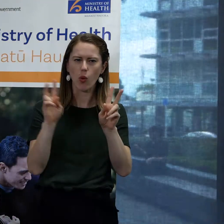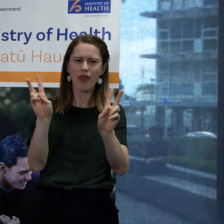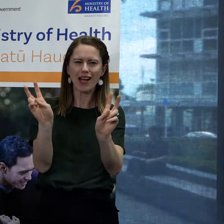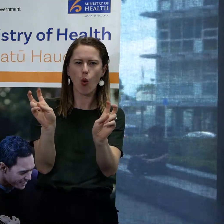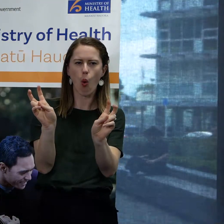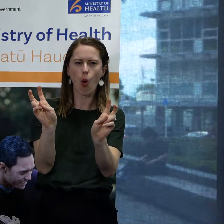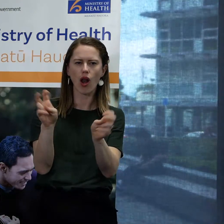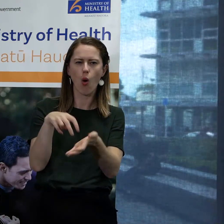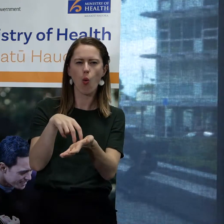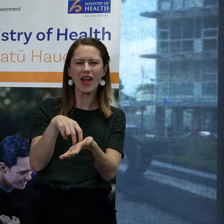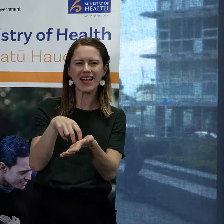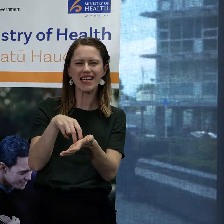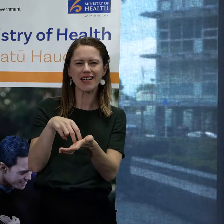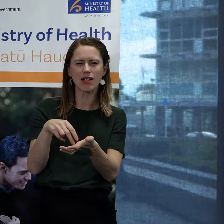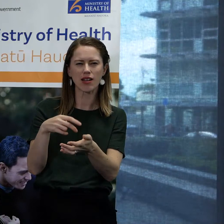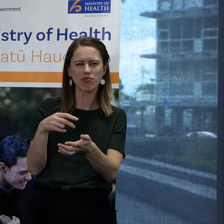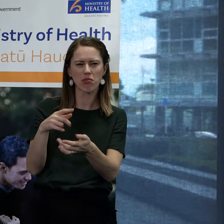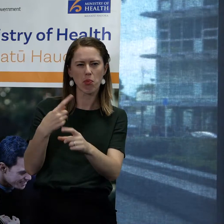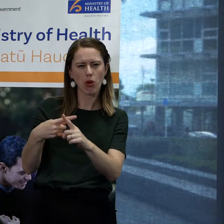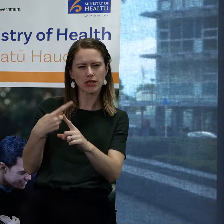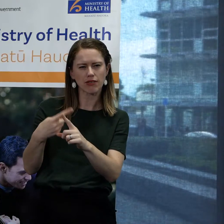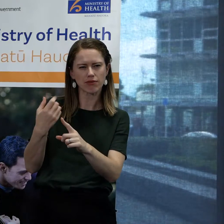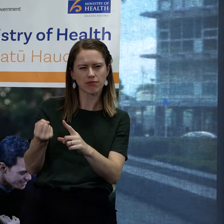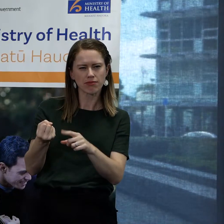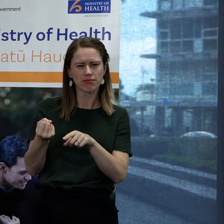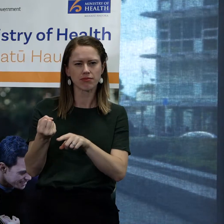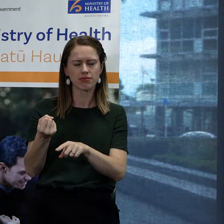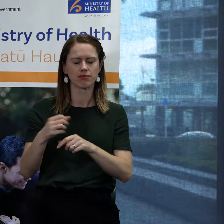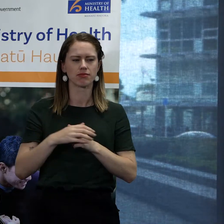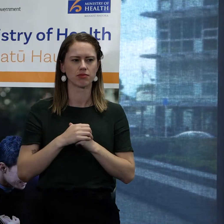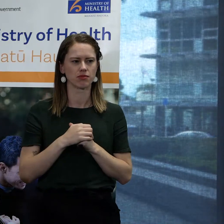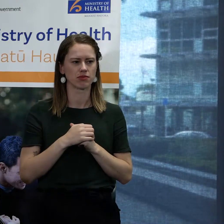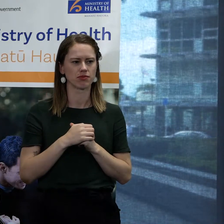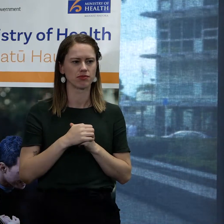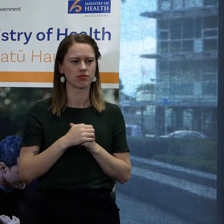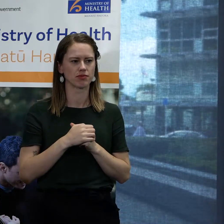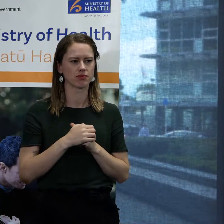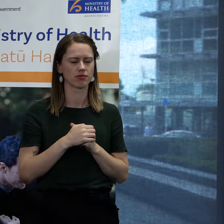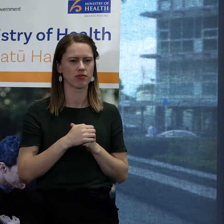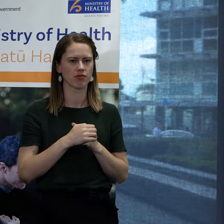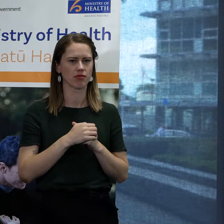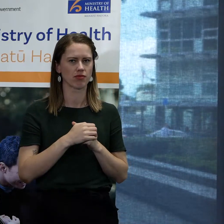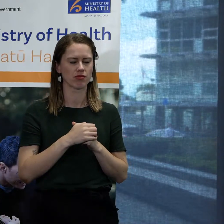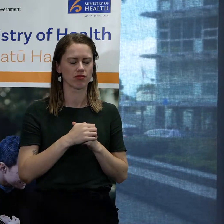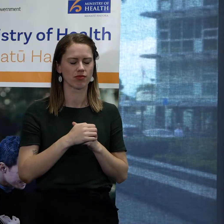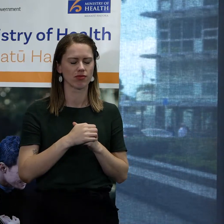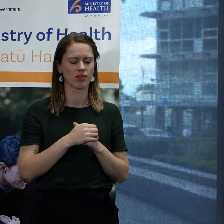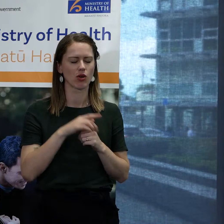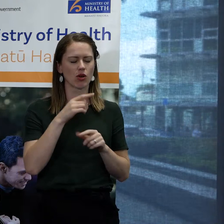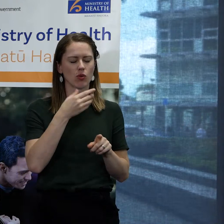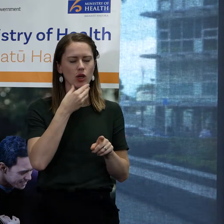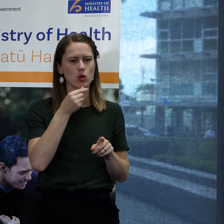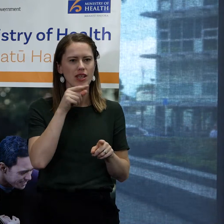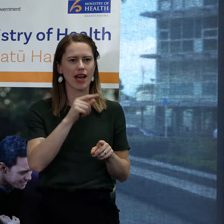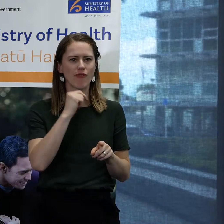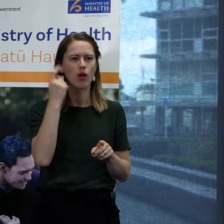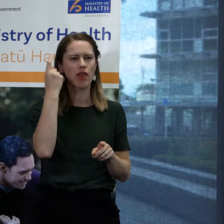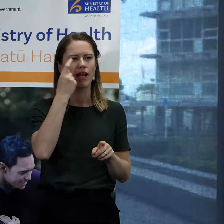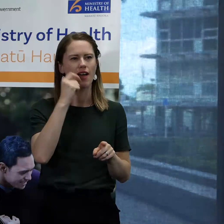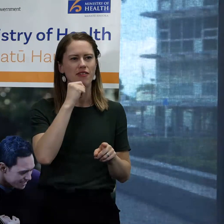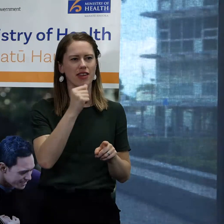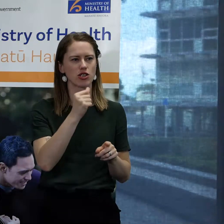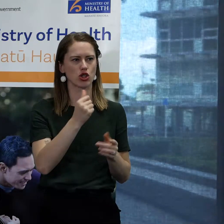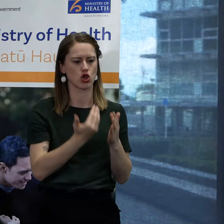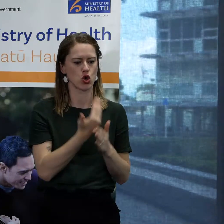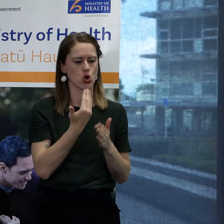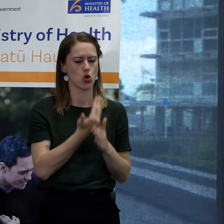using serology where there's a question about whether the infection is acute or what our sense is that